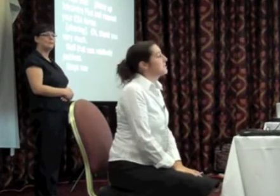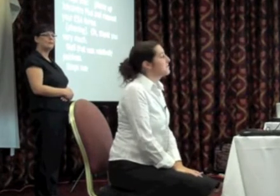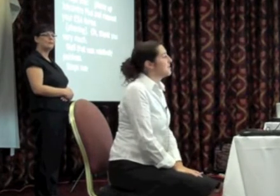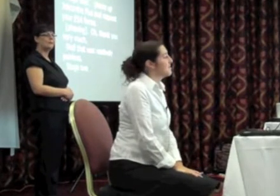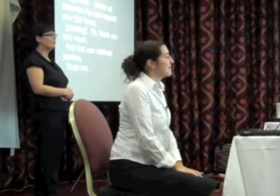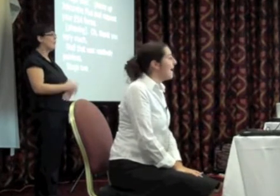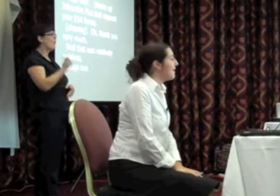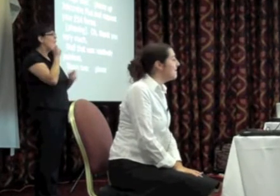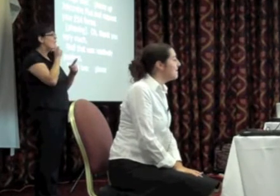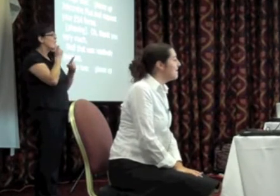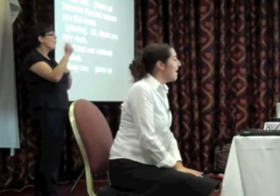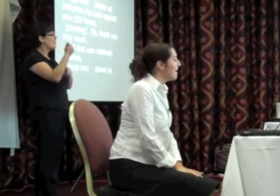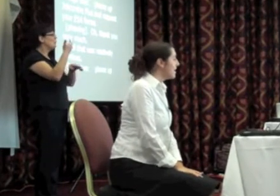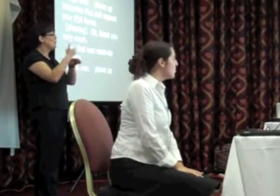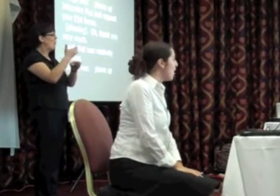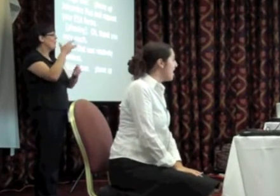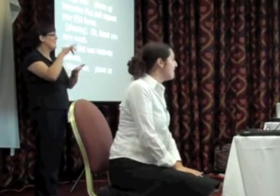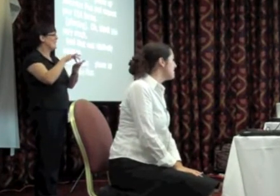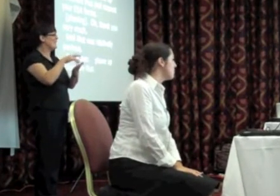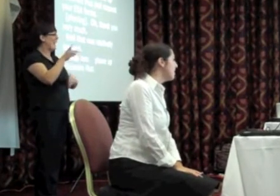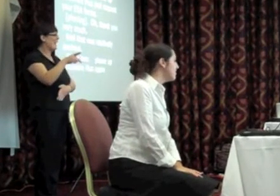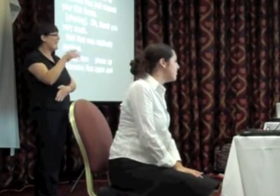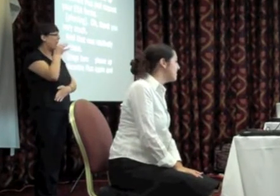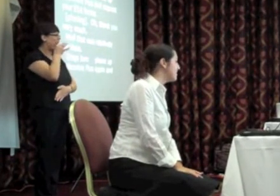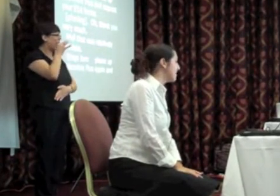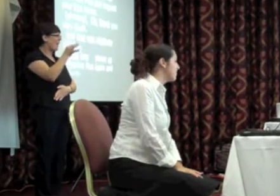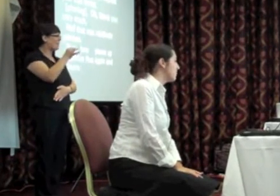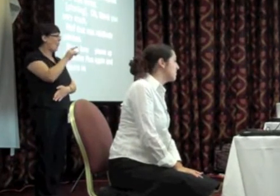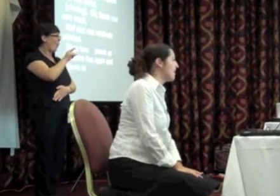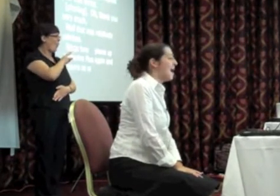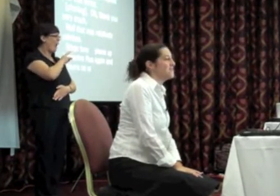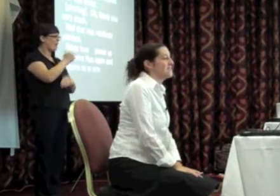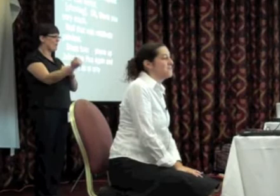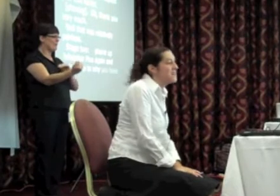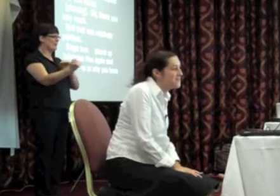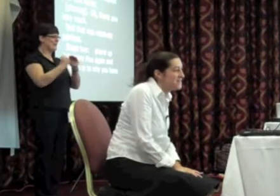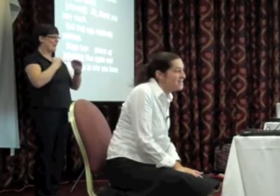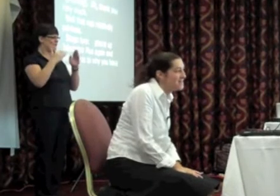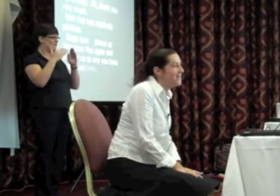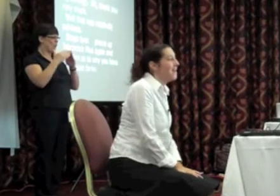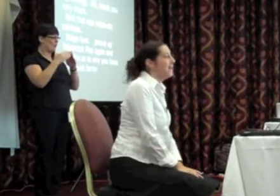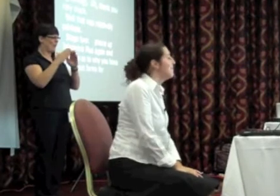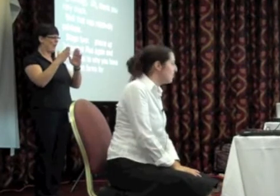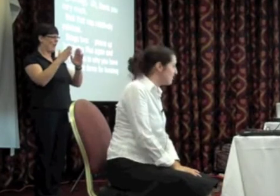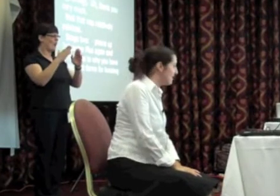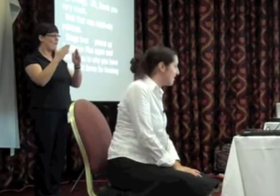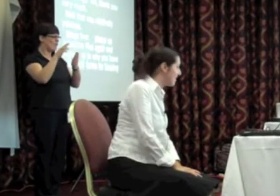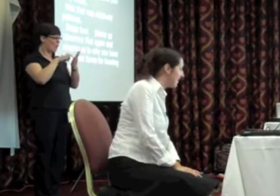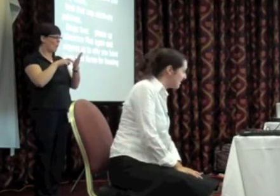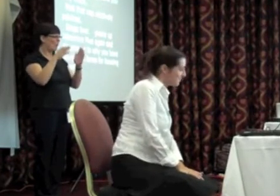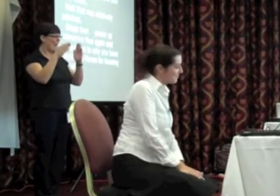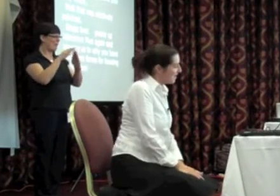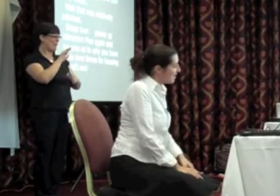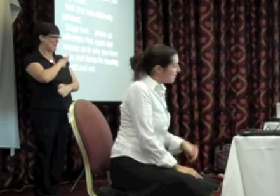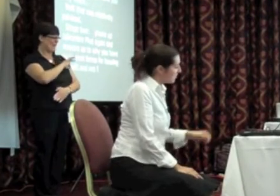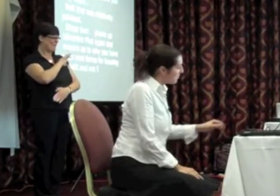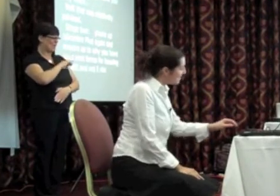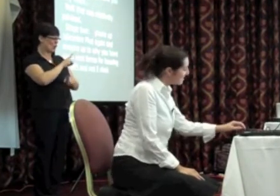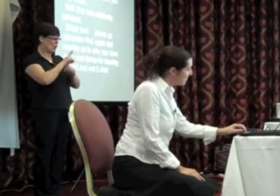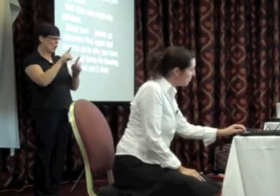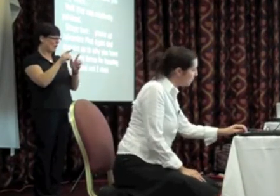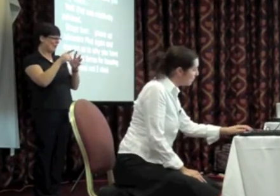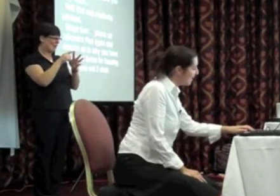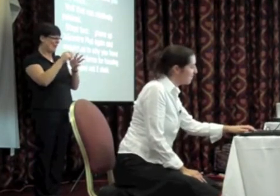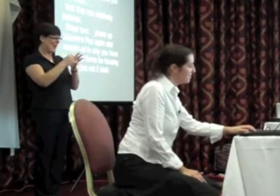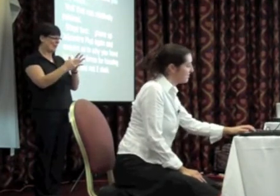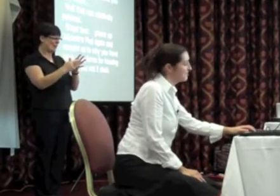Phone up Job Centre Plus again and inquire as to why you've been sent forms for housing benefit and not ESA.